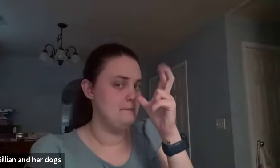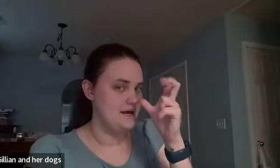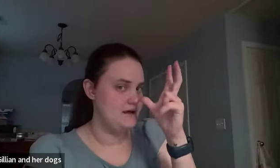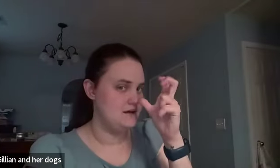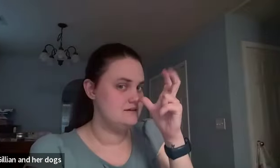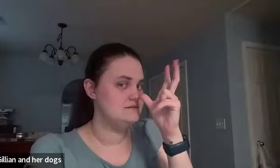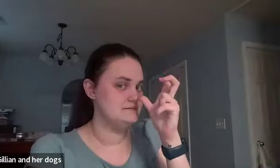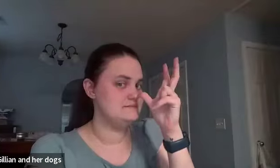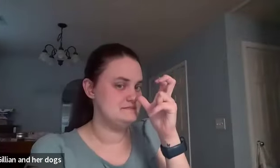bug.